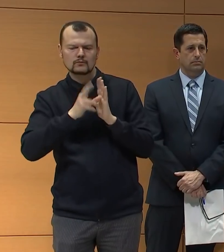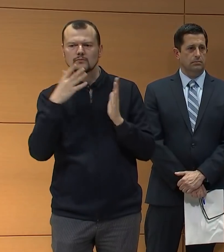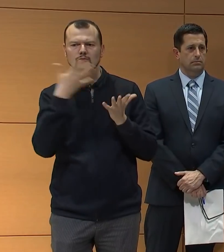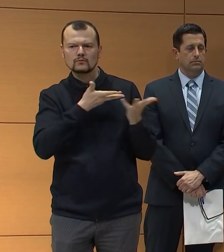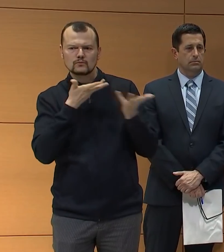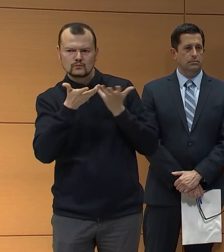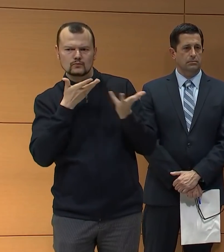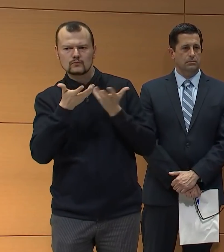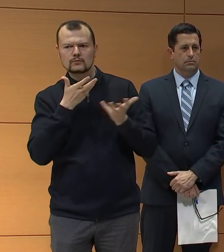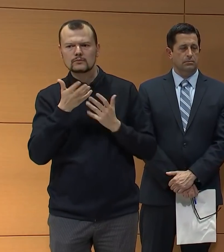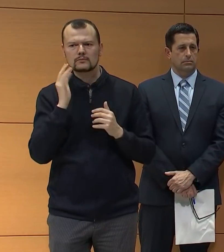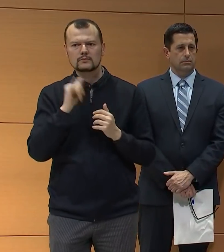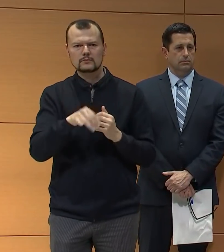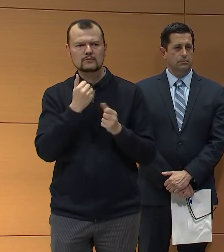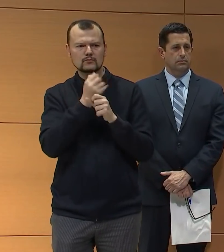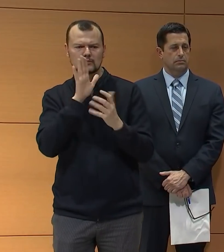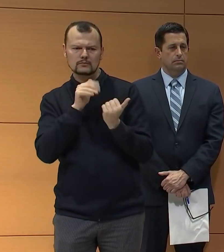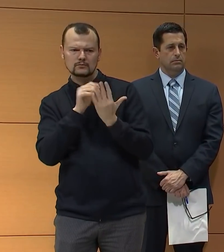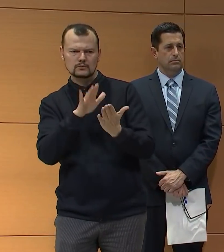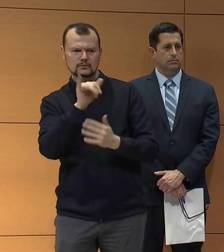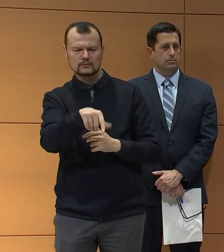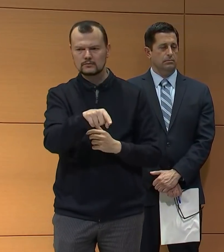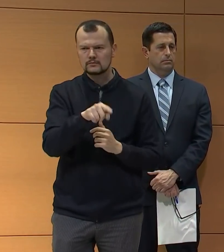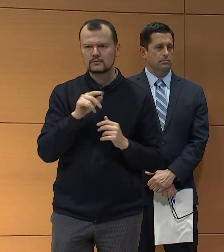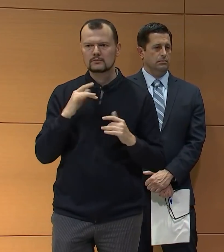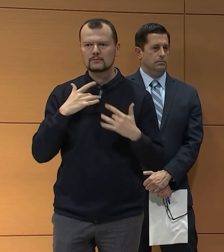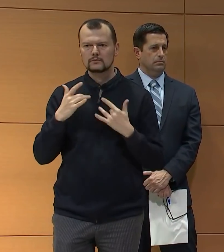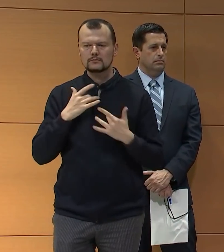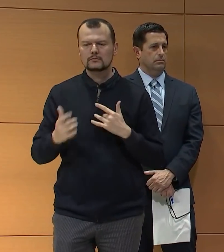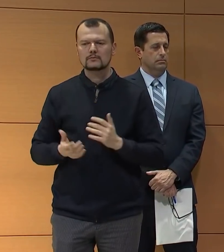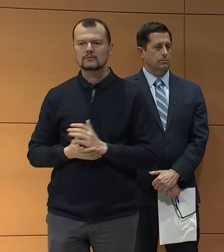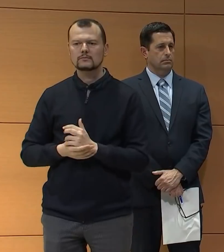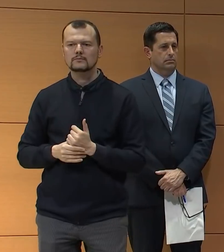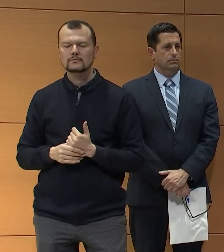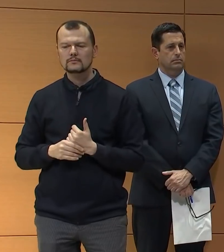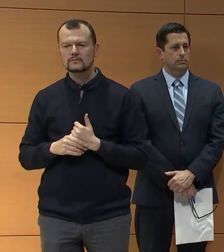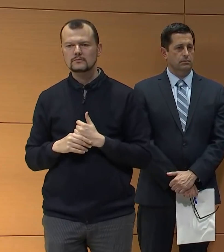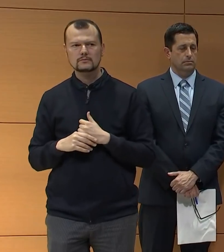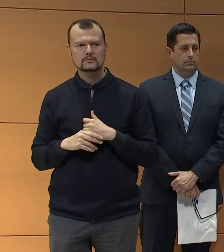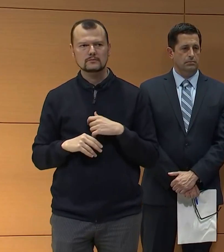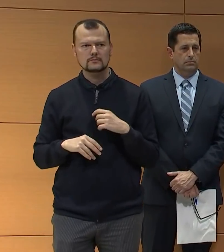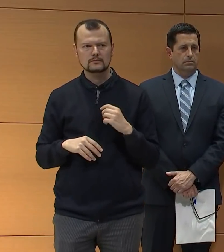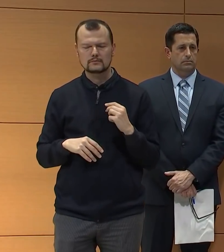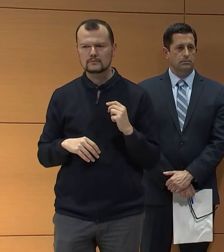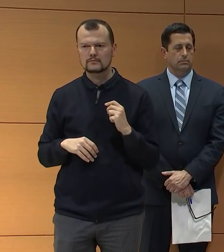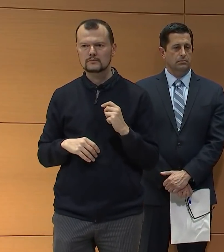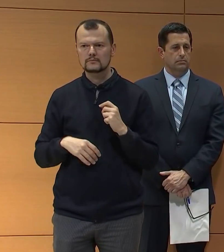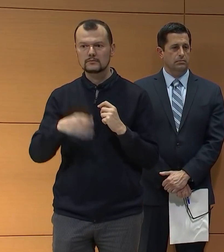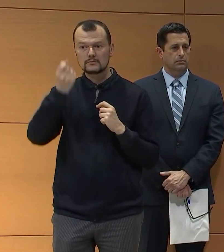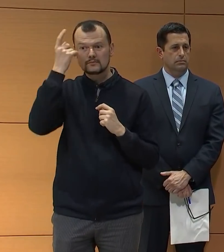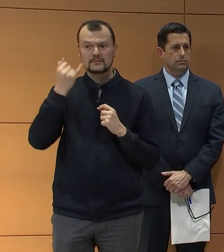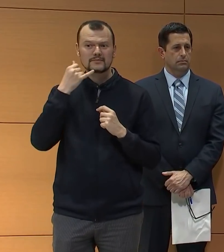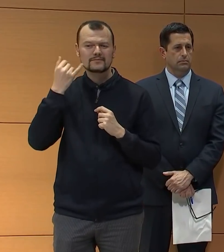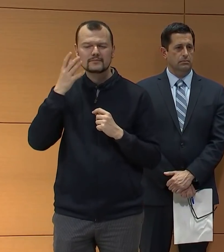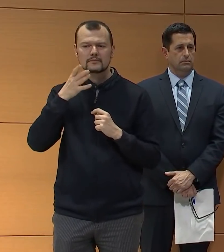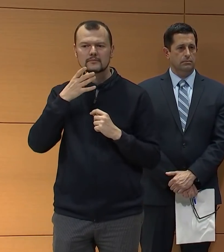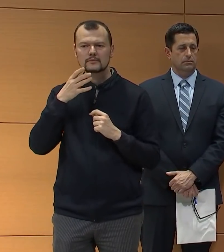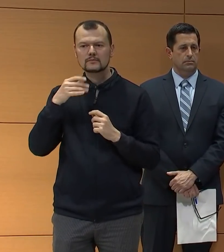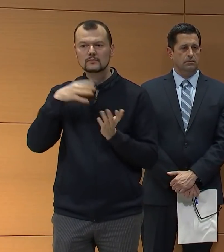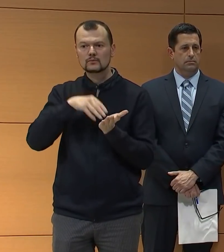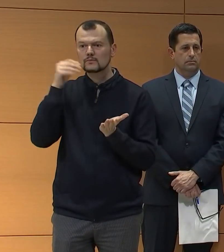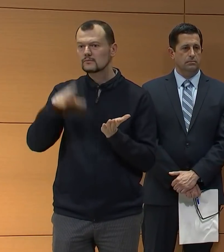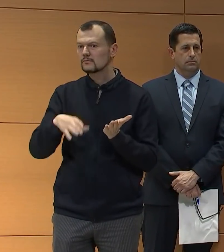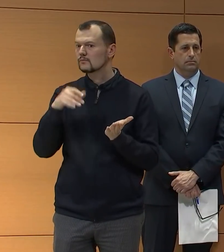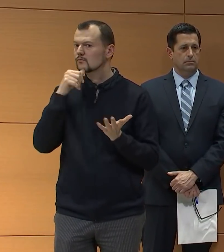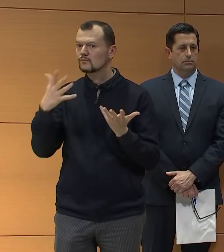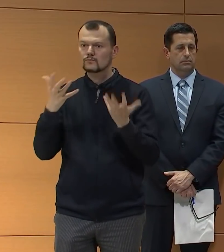Are you prepared for parents who are concerned about, if you have students who aren't going to school, do they have tablets?